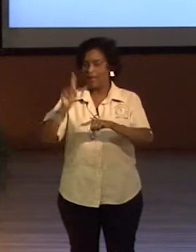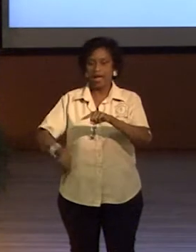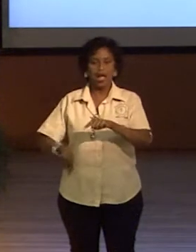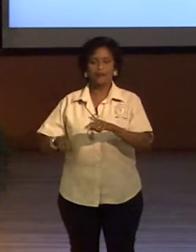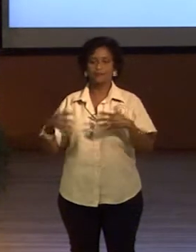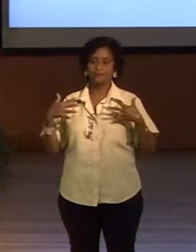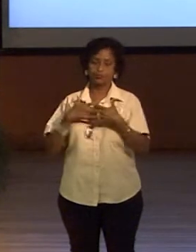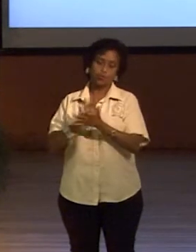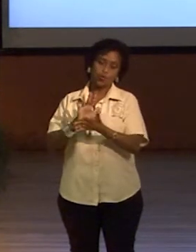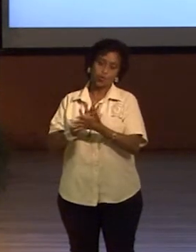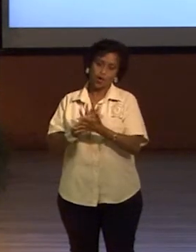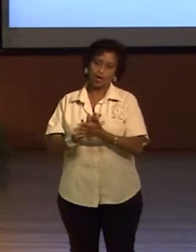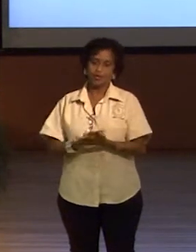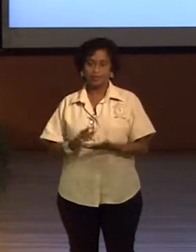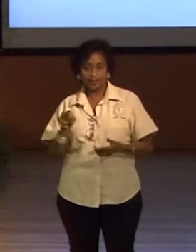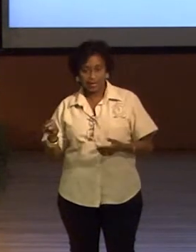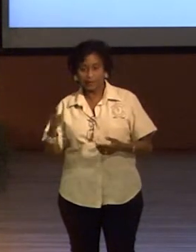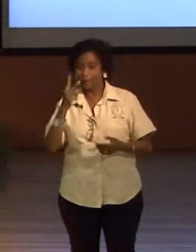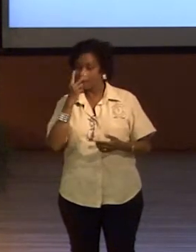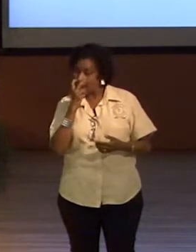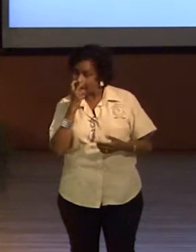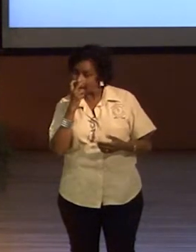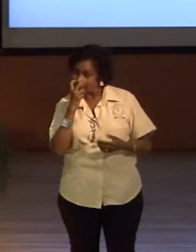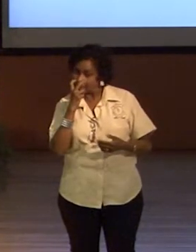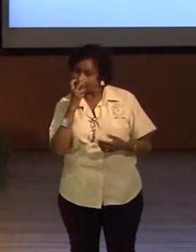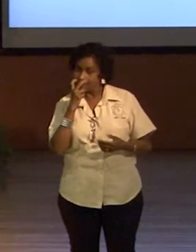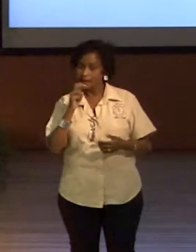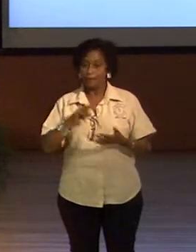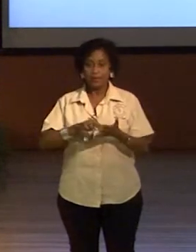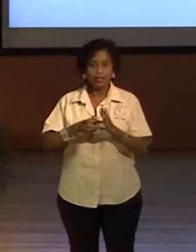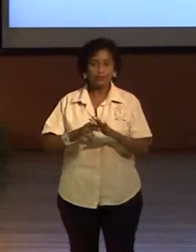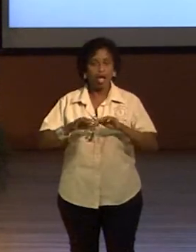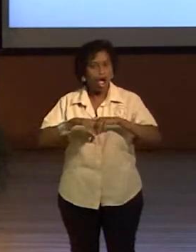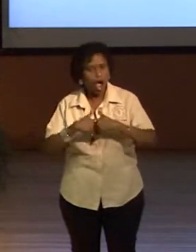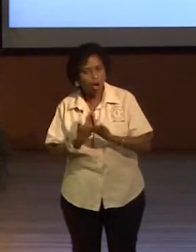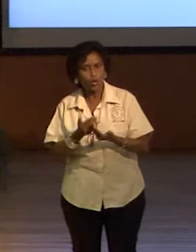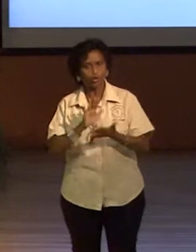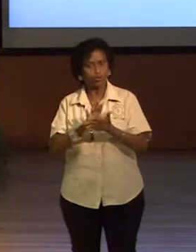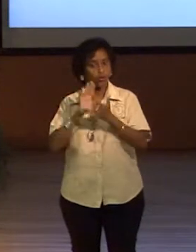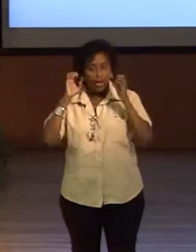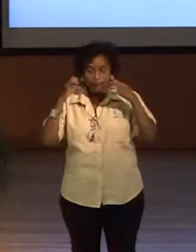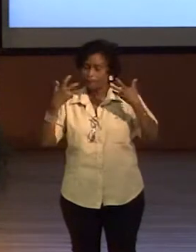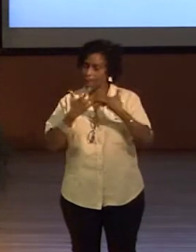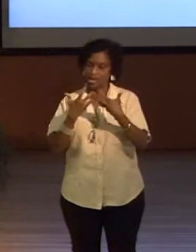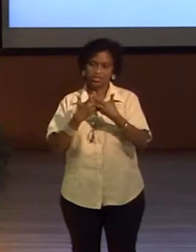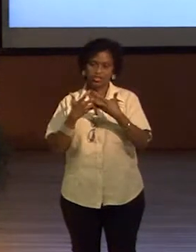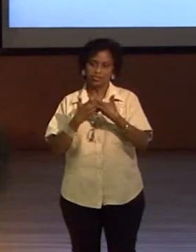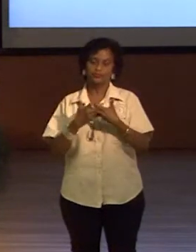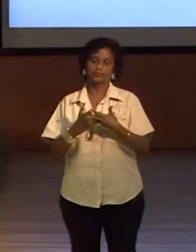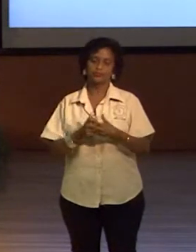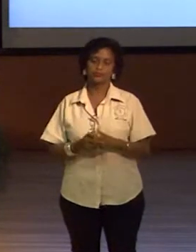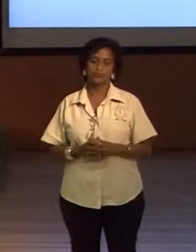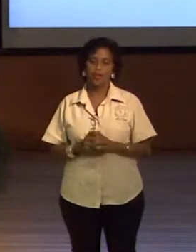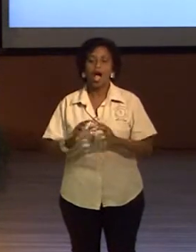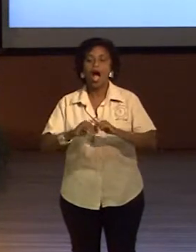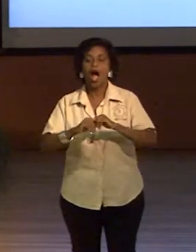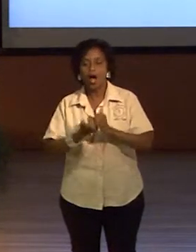particular disability that, of course, would influence the way they are schooled, are being treated in the